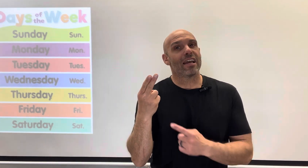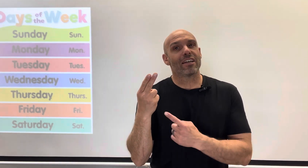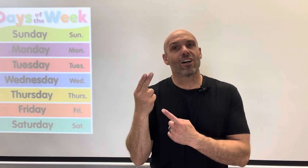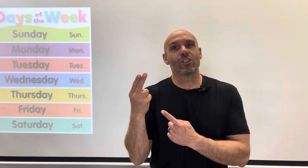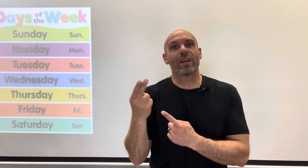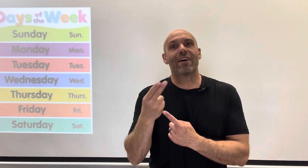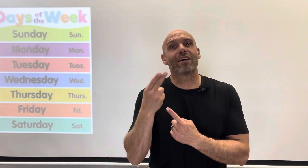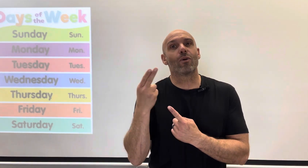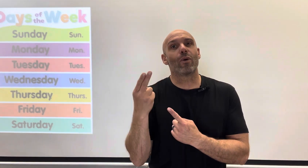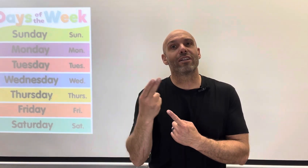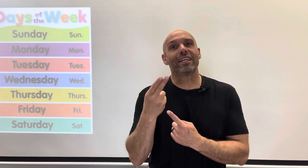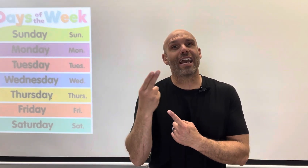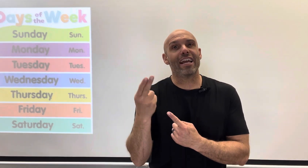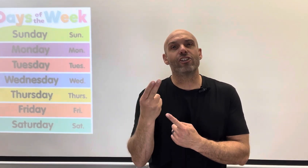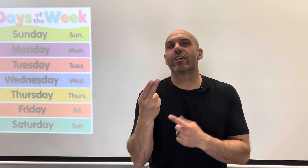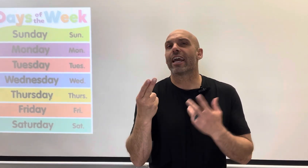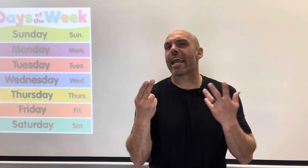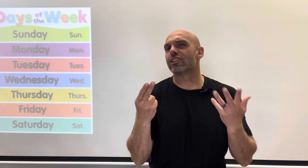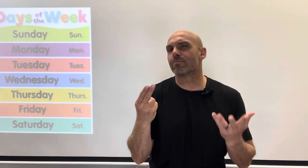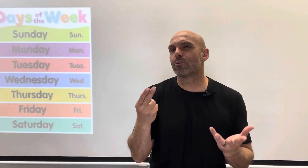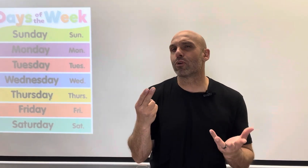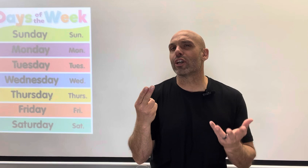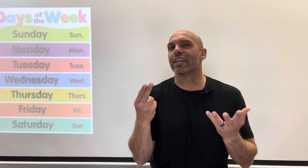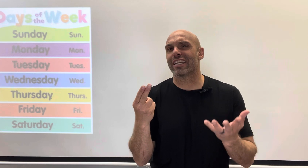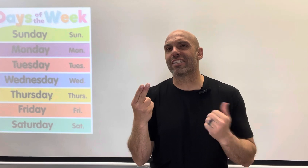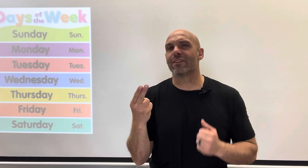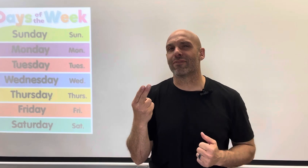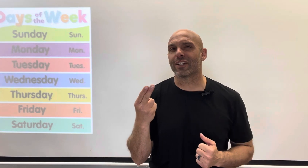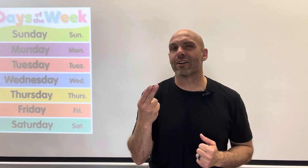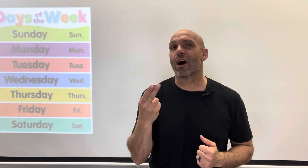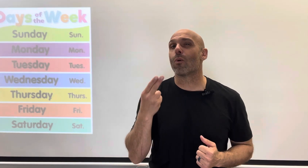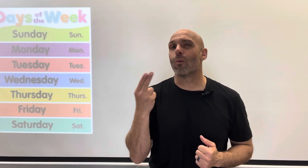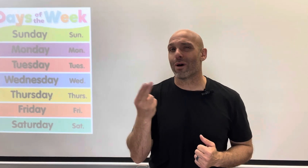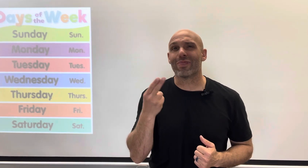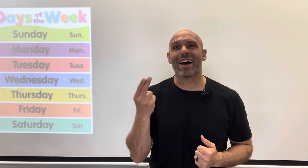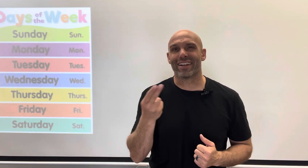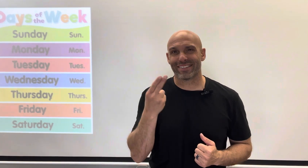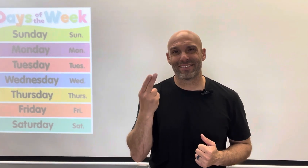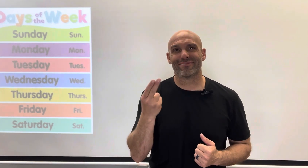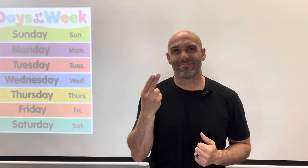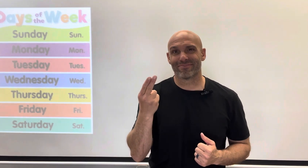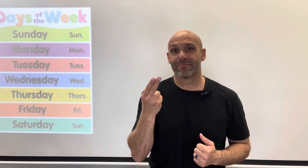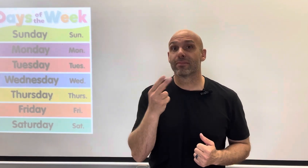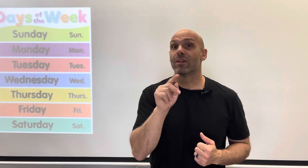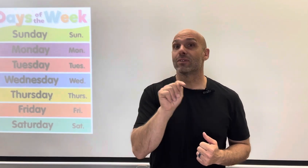As long as we have the wiggly H, it's pretty easy to figure out what that is.